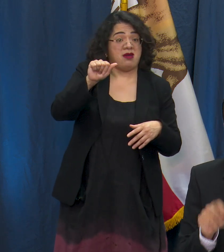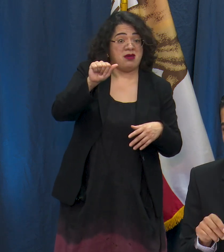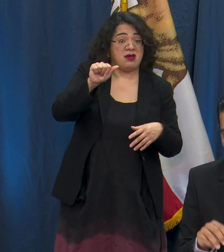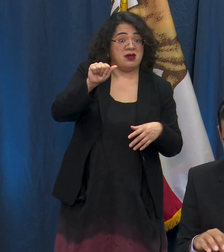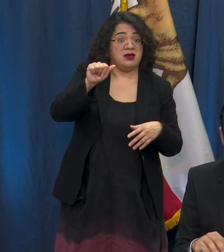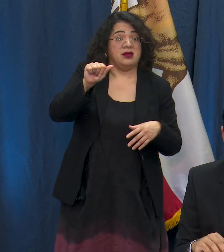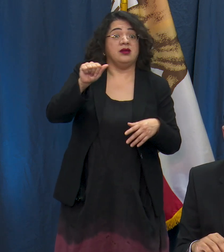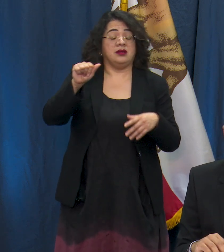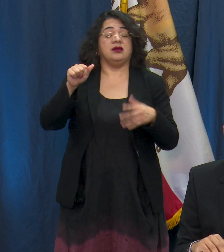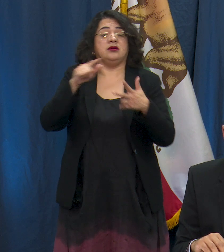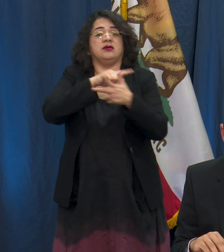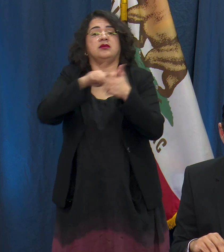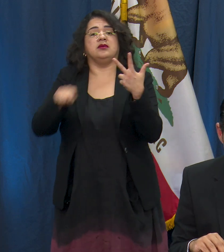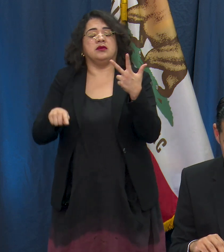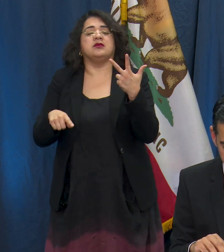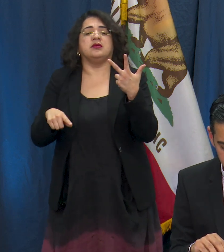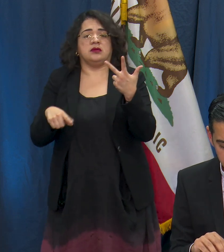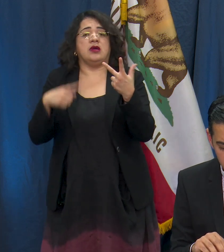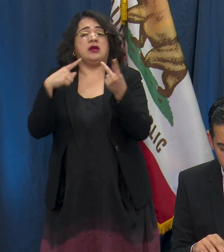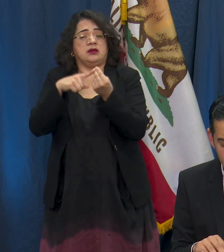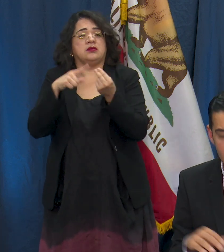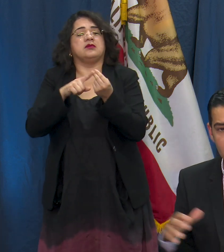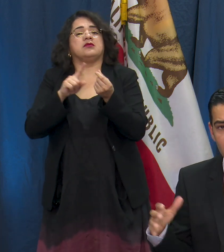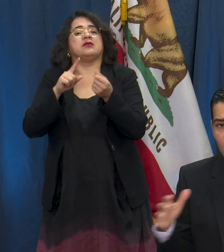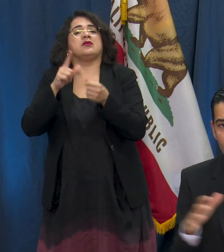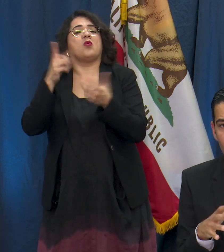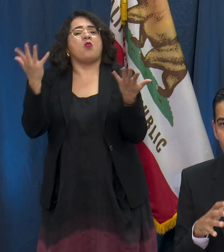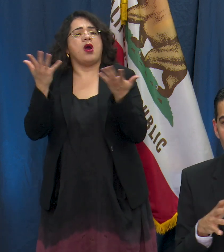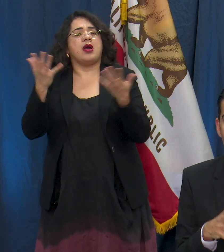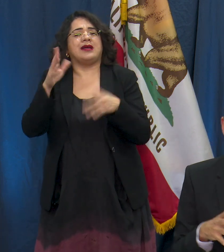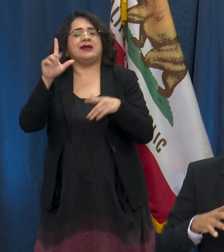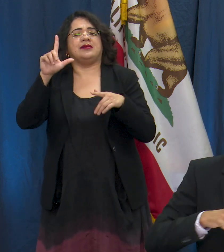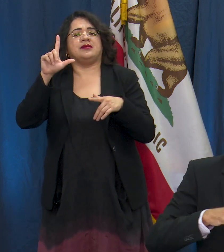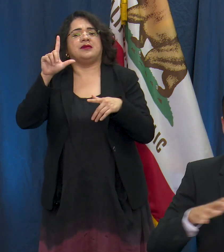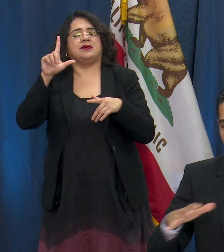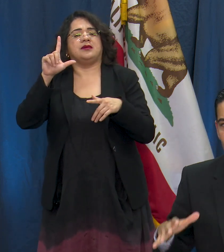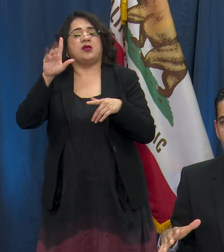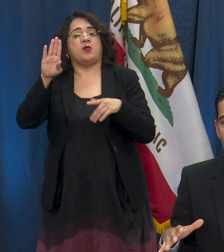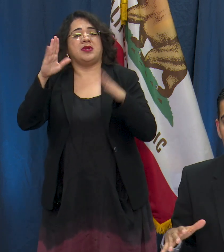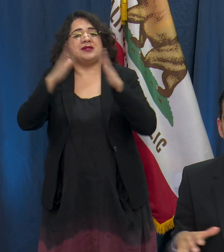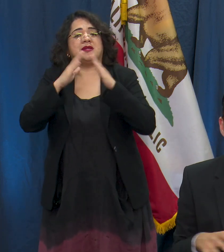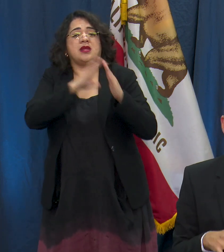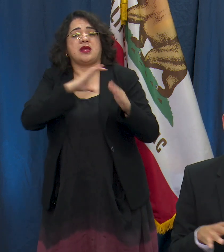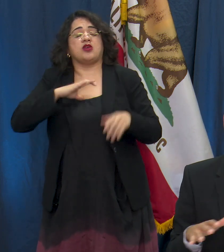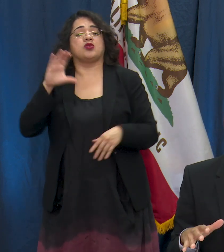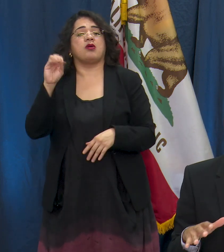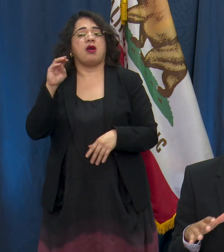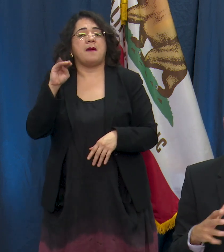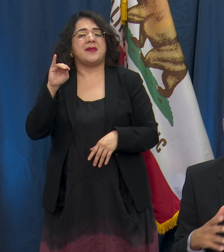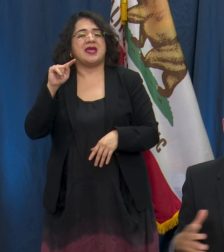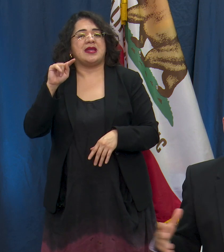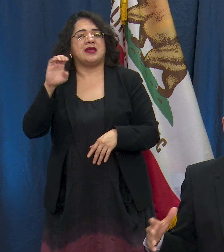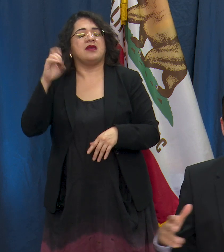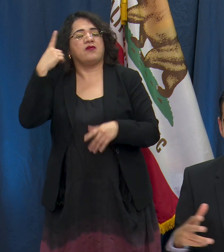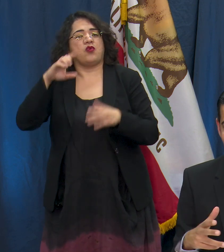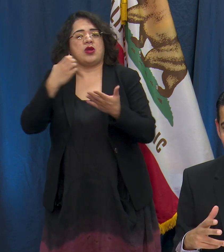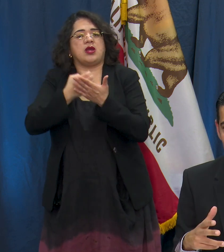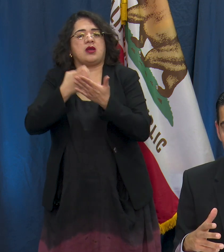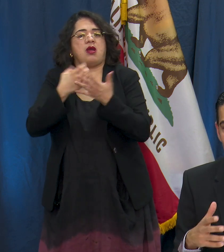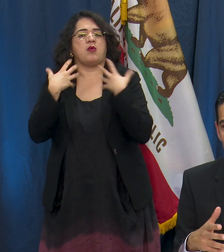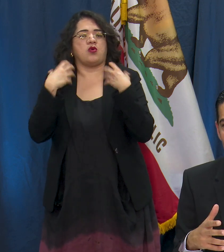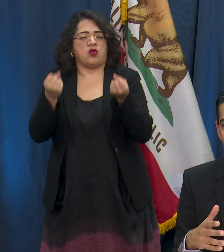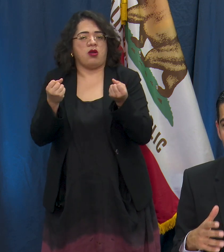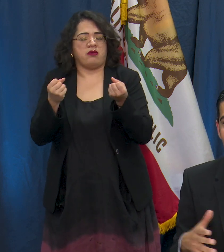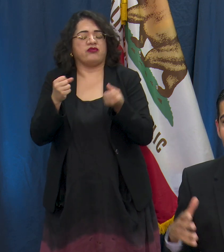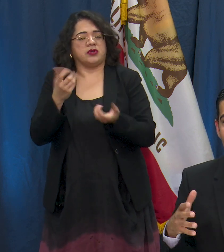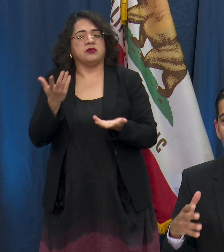encourage you to follow that council committee. They're all, along with all the council members and our team, all putting our heads together